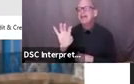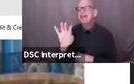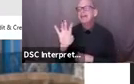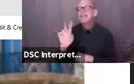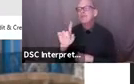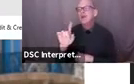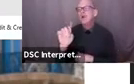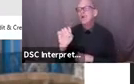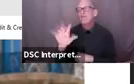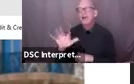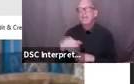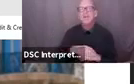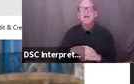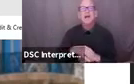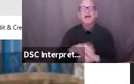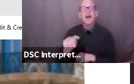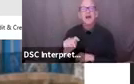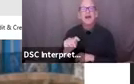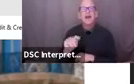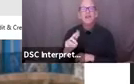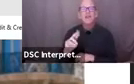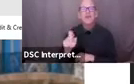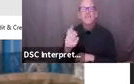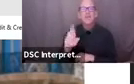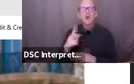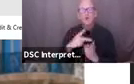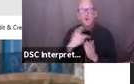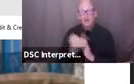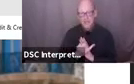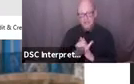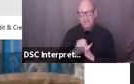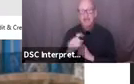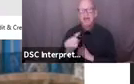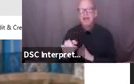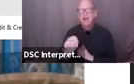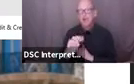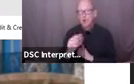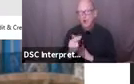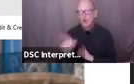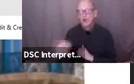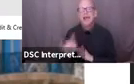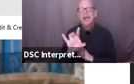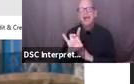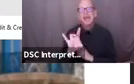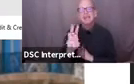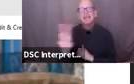248-398-7105. The Trevor Project is thetrevorproject.org,